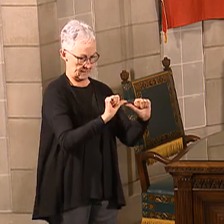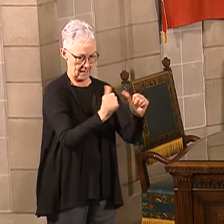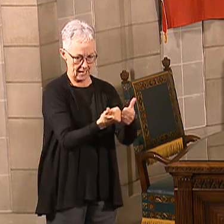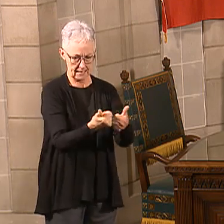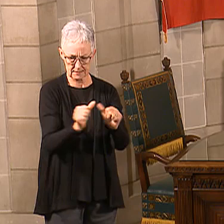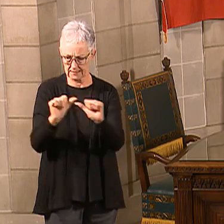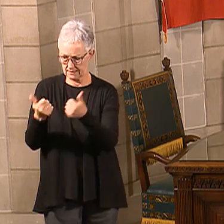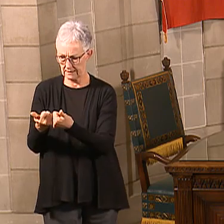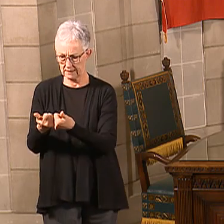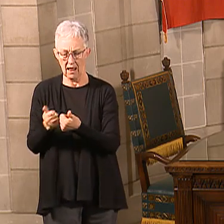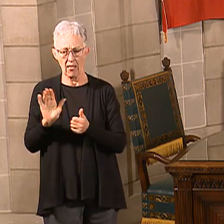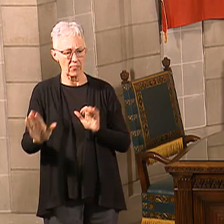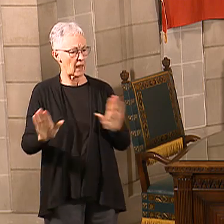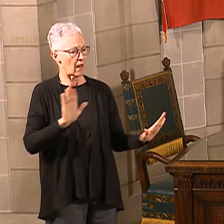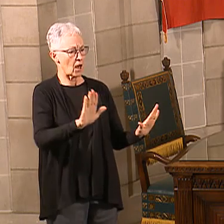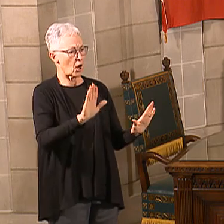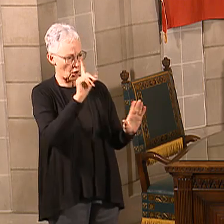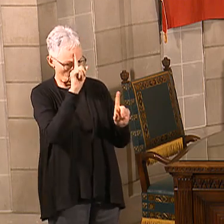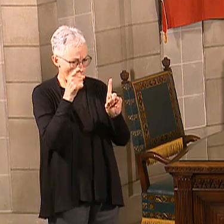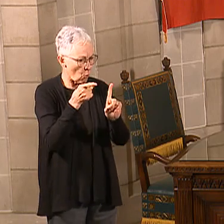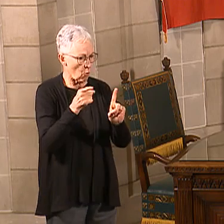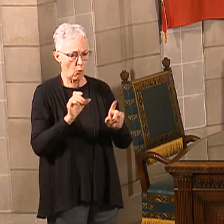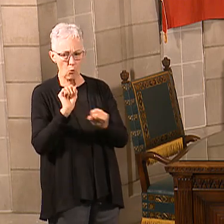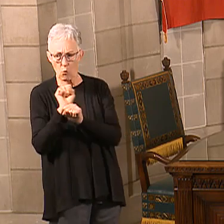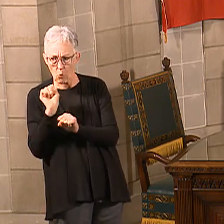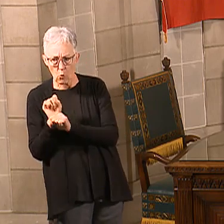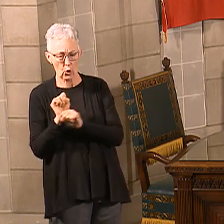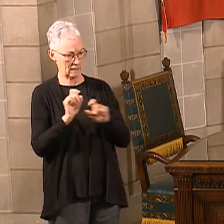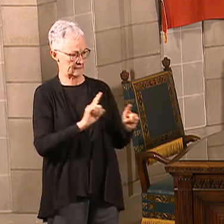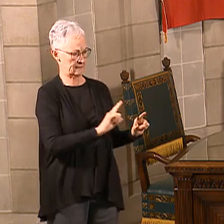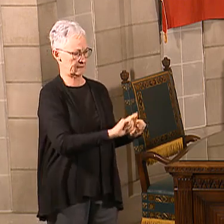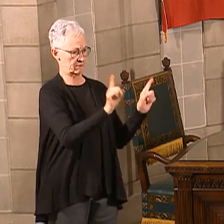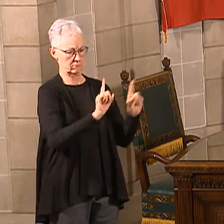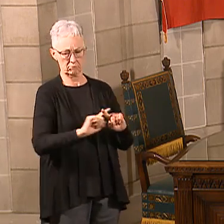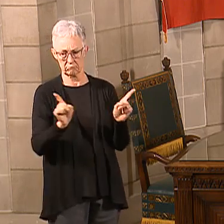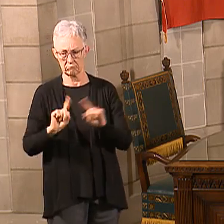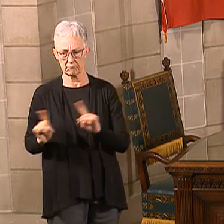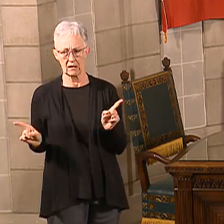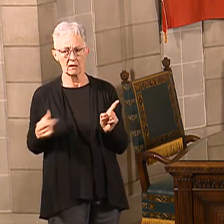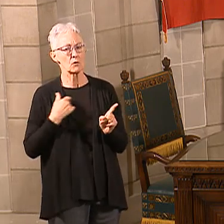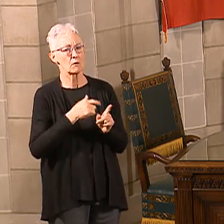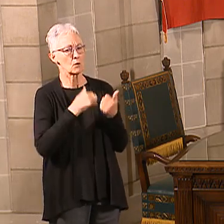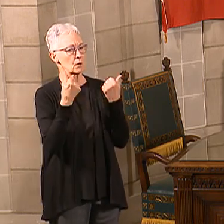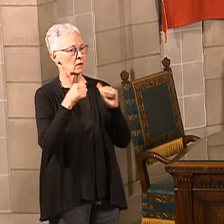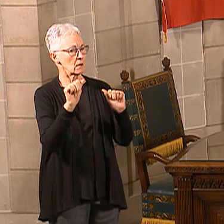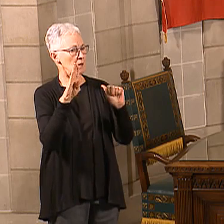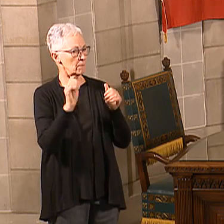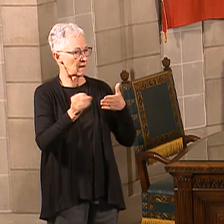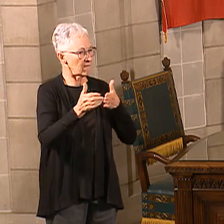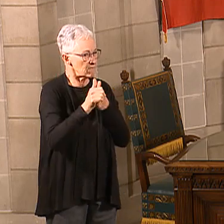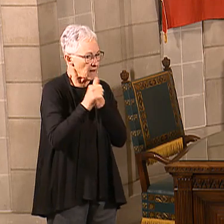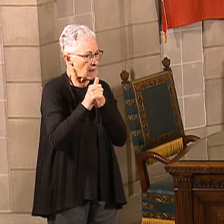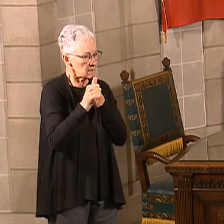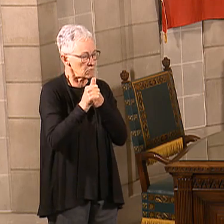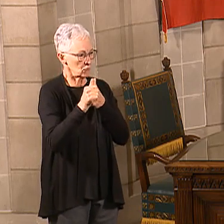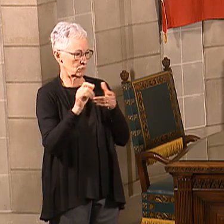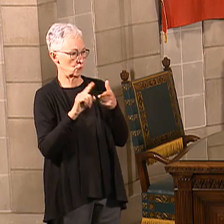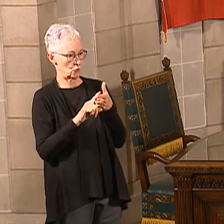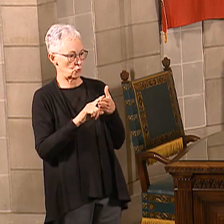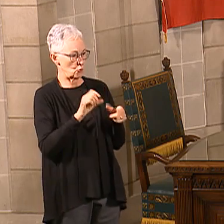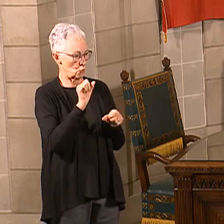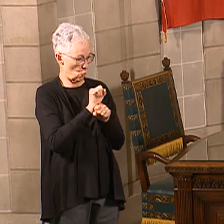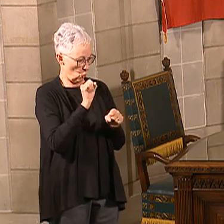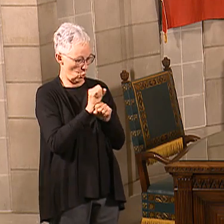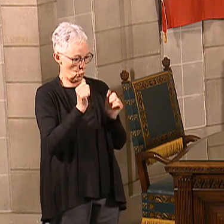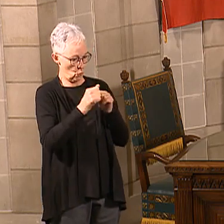different customers, different infrastructure capability. And so we're attempting to be flexible while meeting the needs of our teammates, the